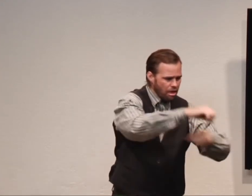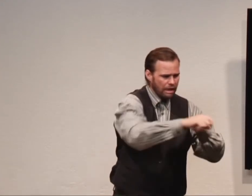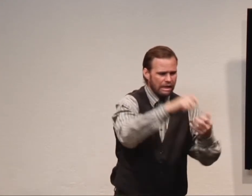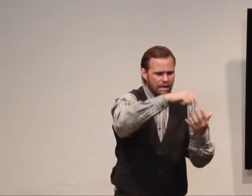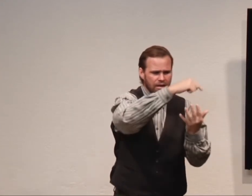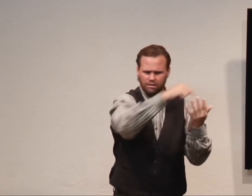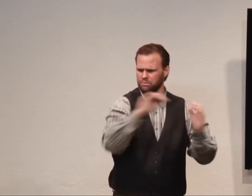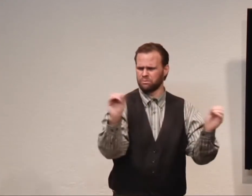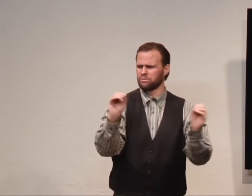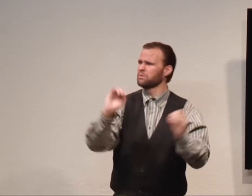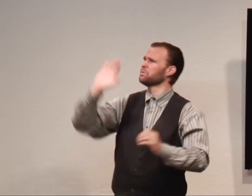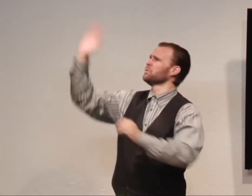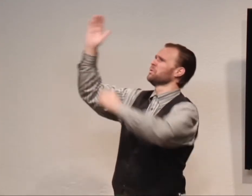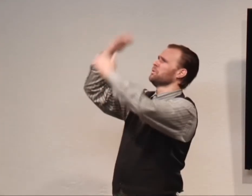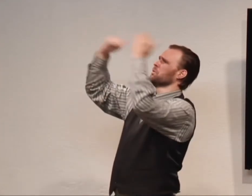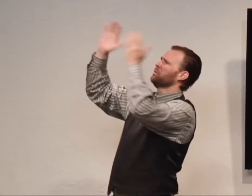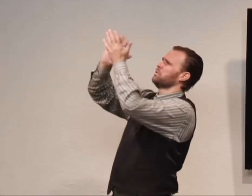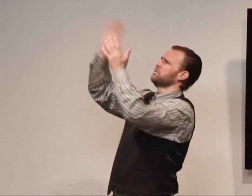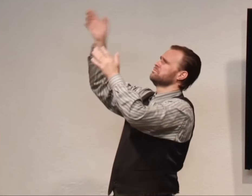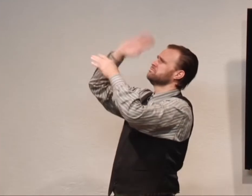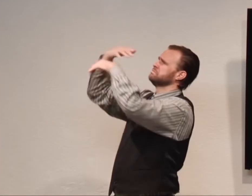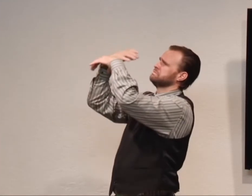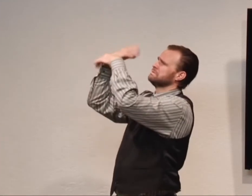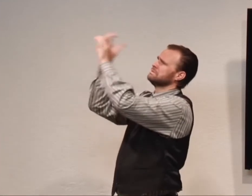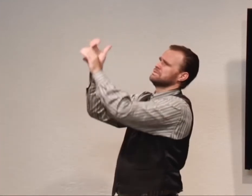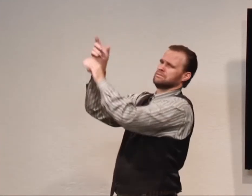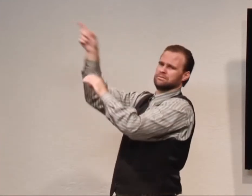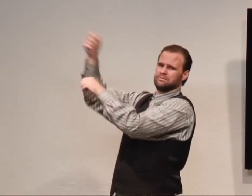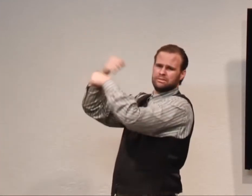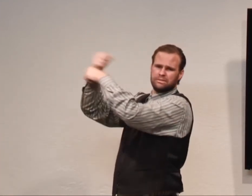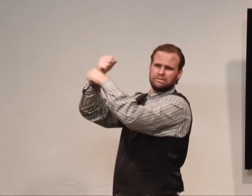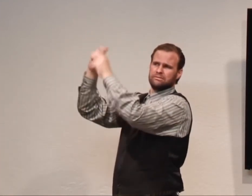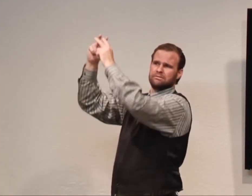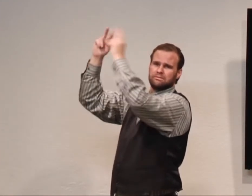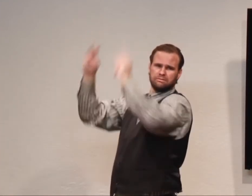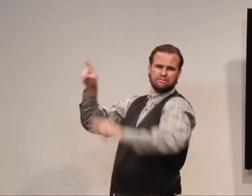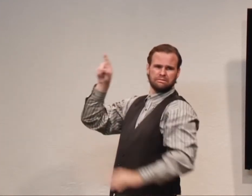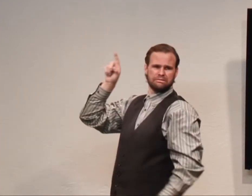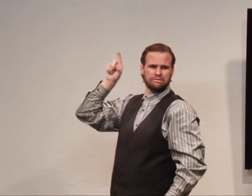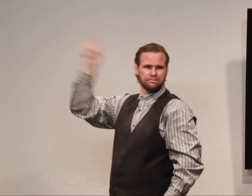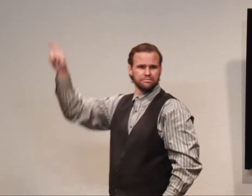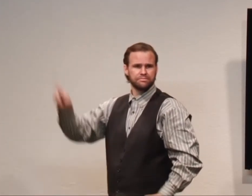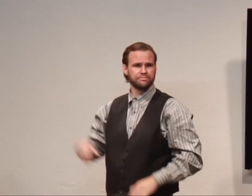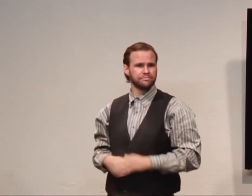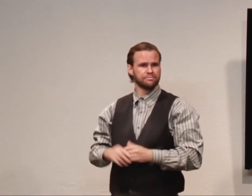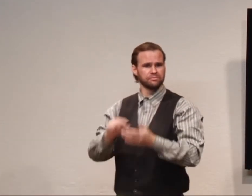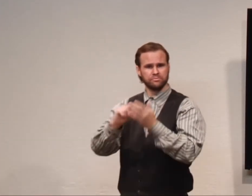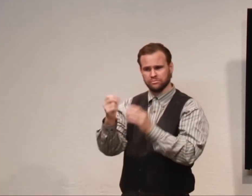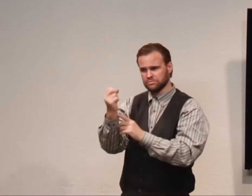That perfect tabernacle in heaven is not part of the created world.